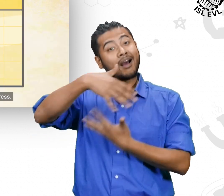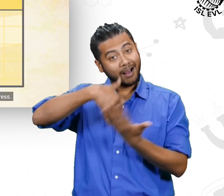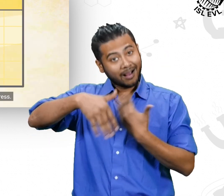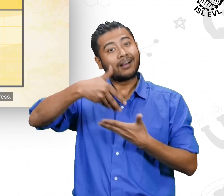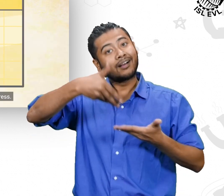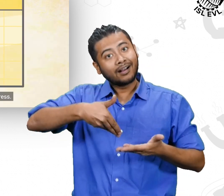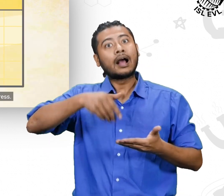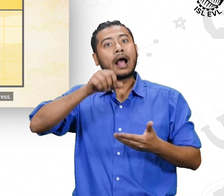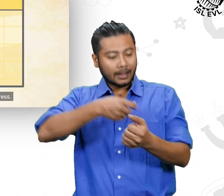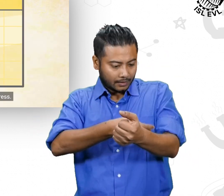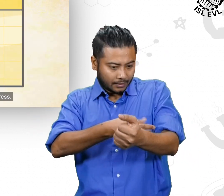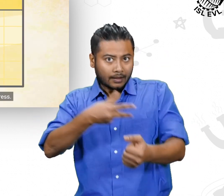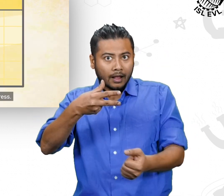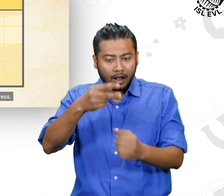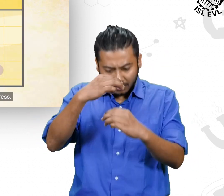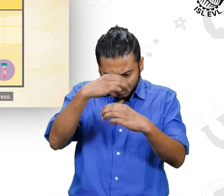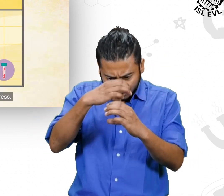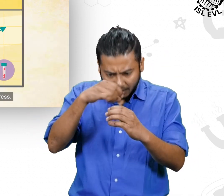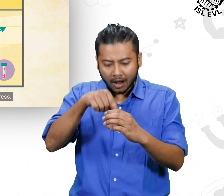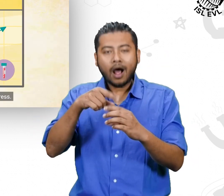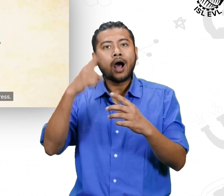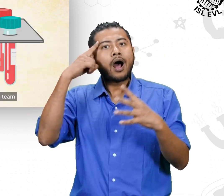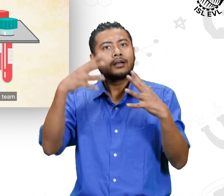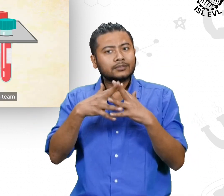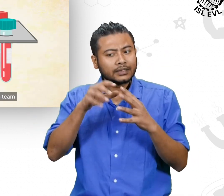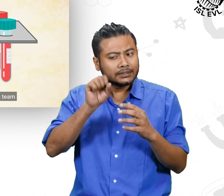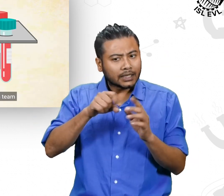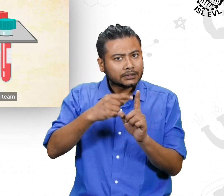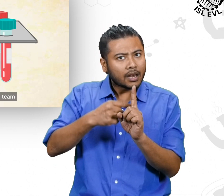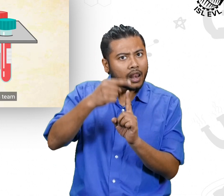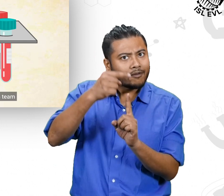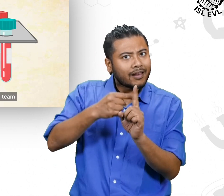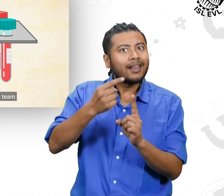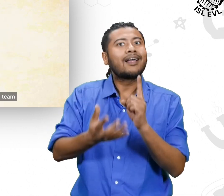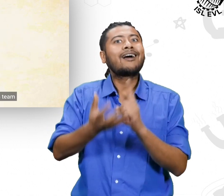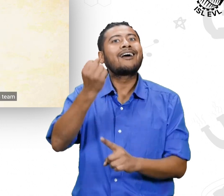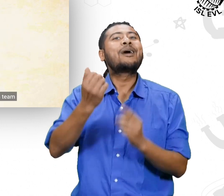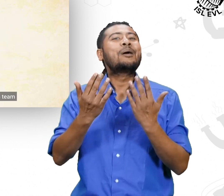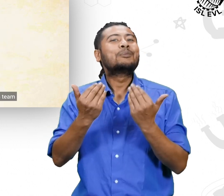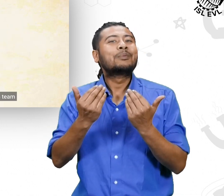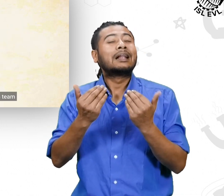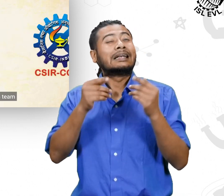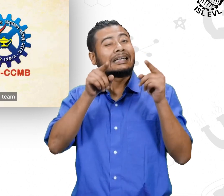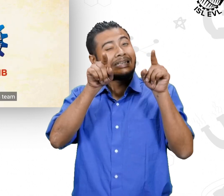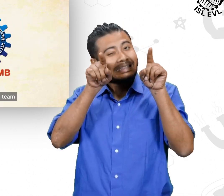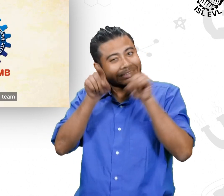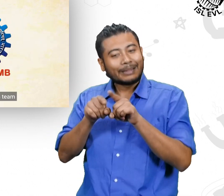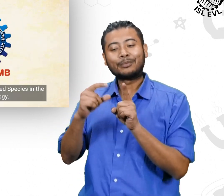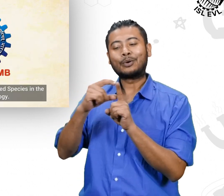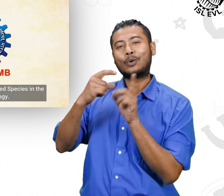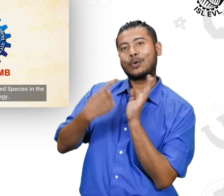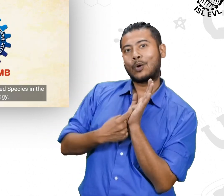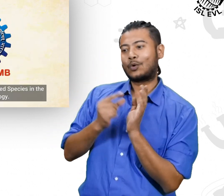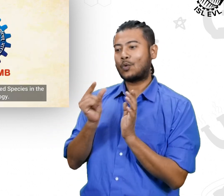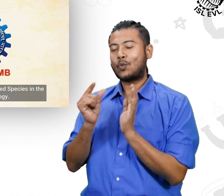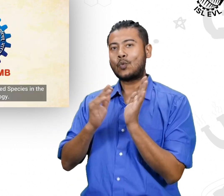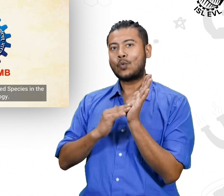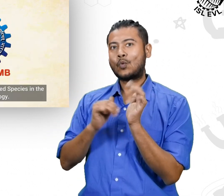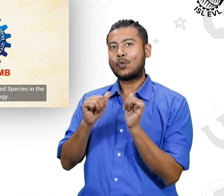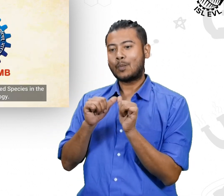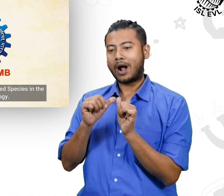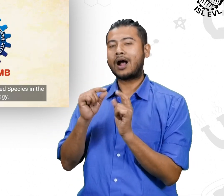can thus be used as an indicator of stress. This is the strategy Dr. Umapati and his team use